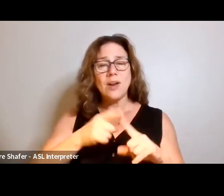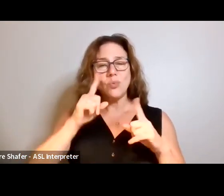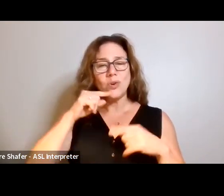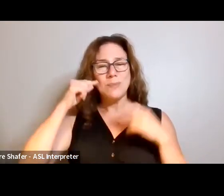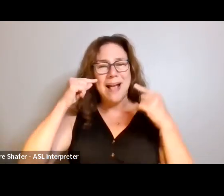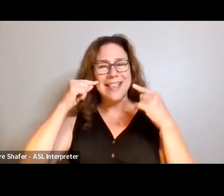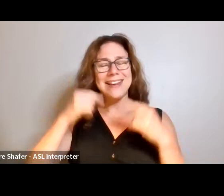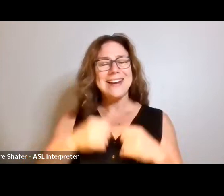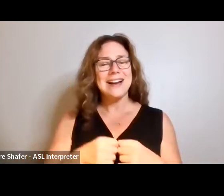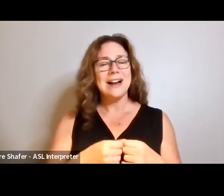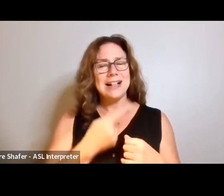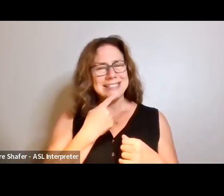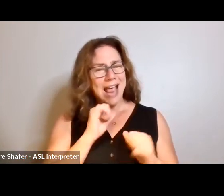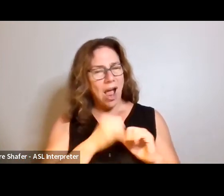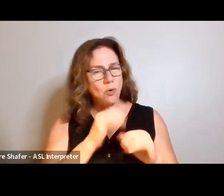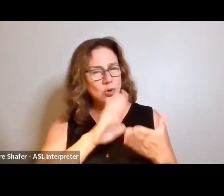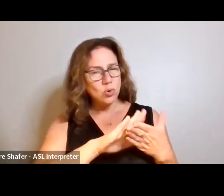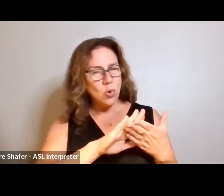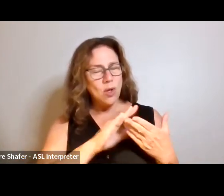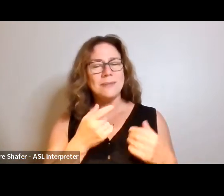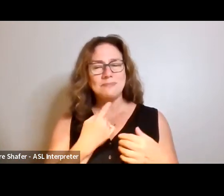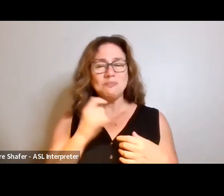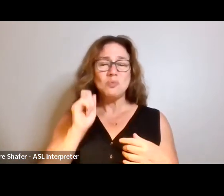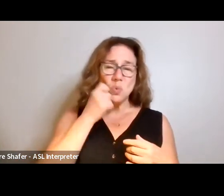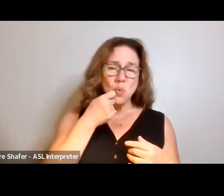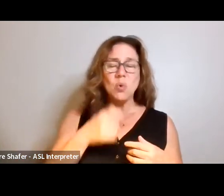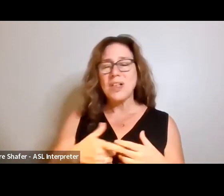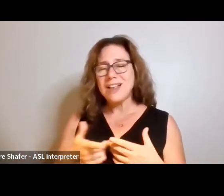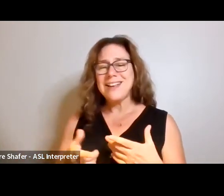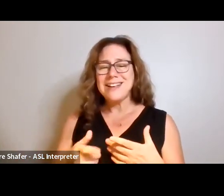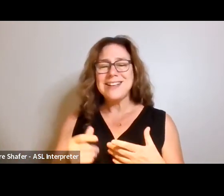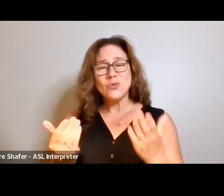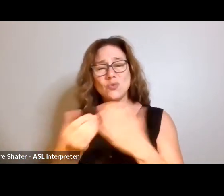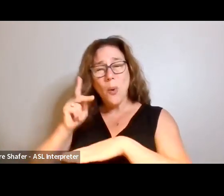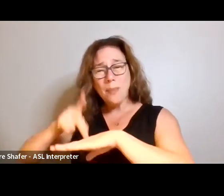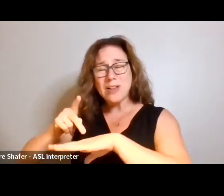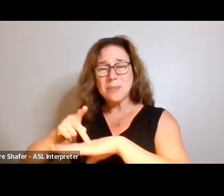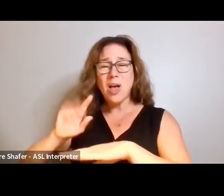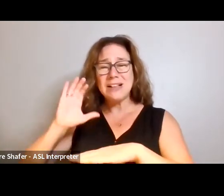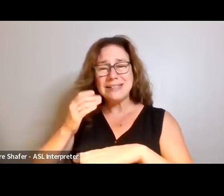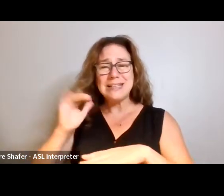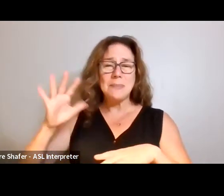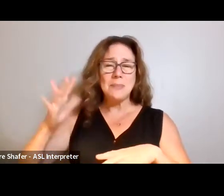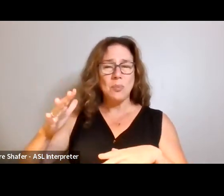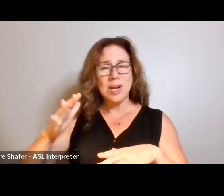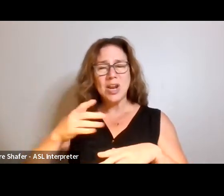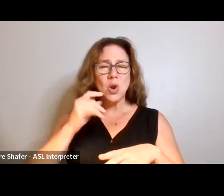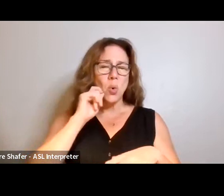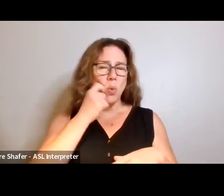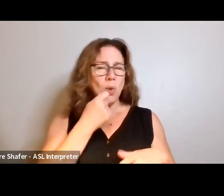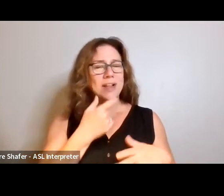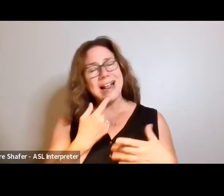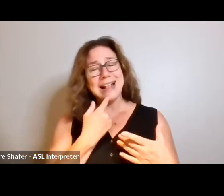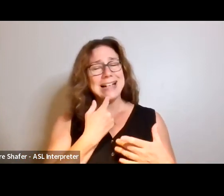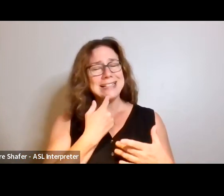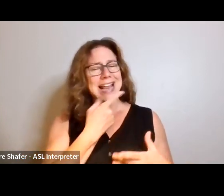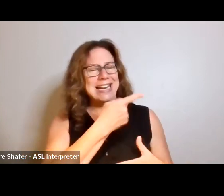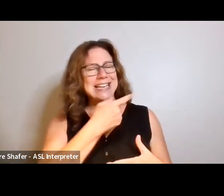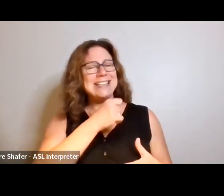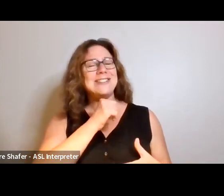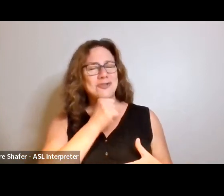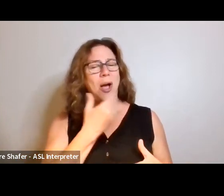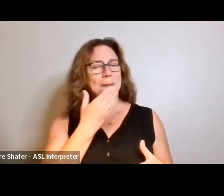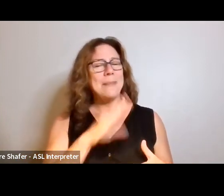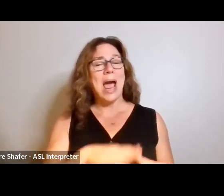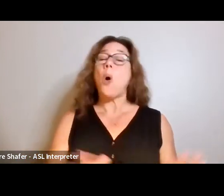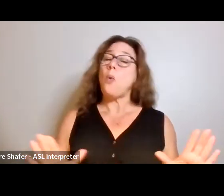cool. I go, "How's the new principal?" Seems pretty cool. And so I said, "He's not bad." That's high praise. That's high praise. I'll take